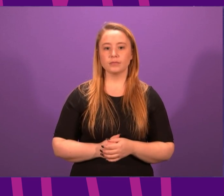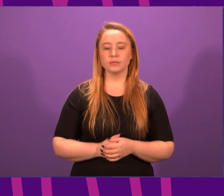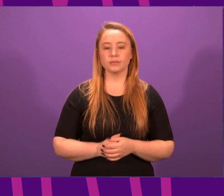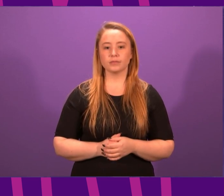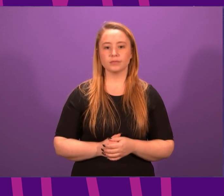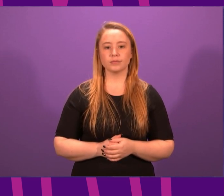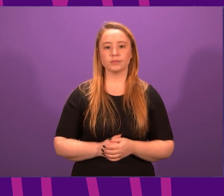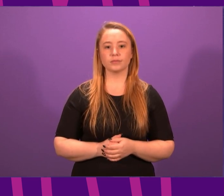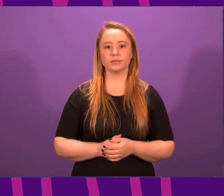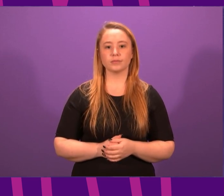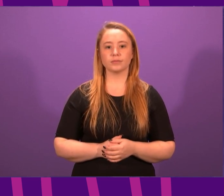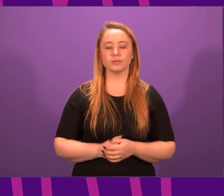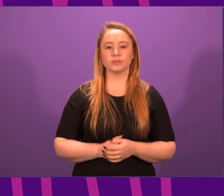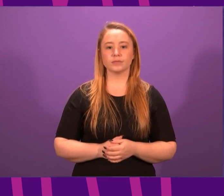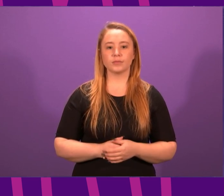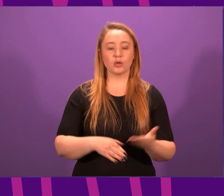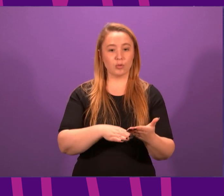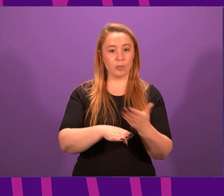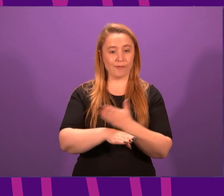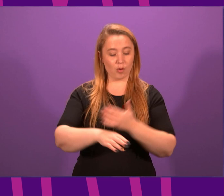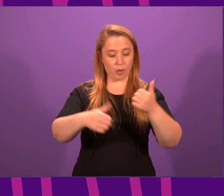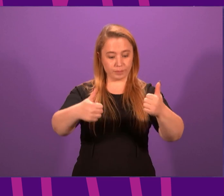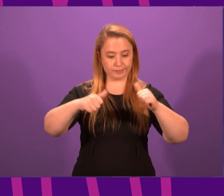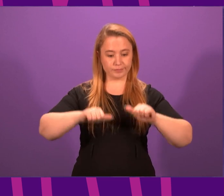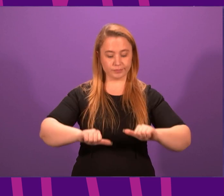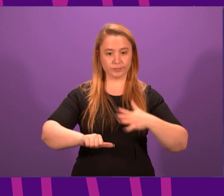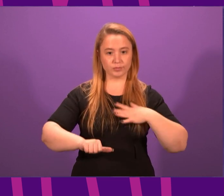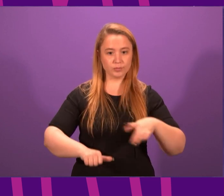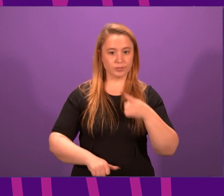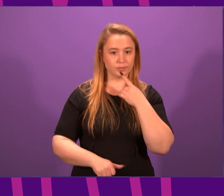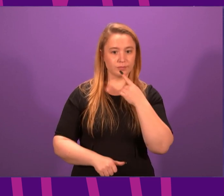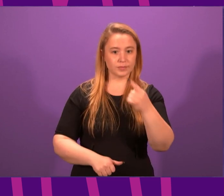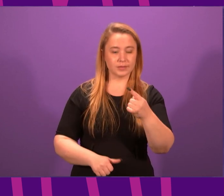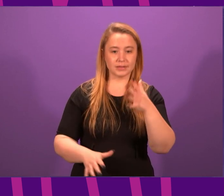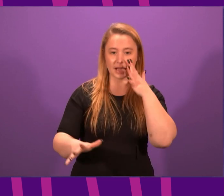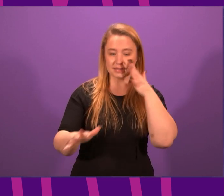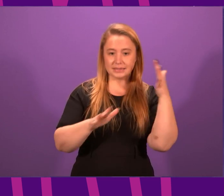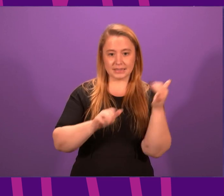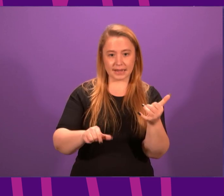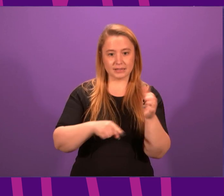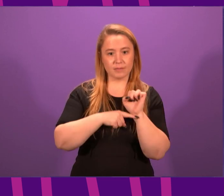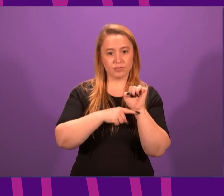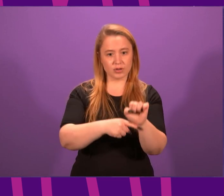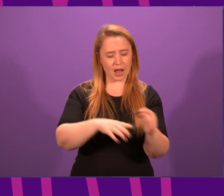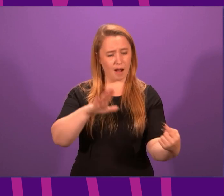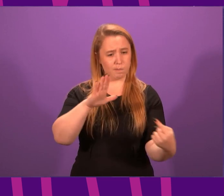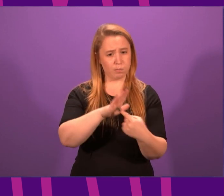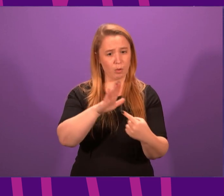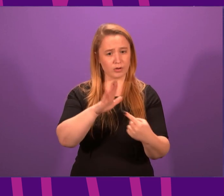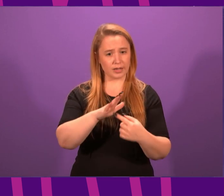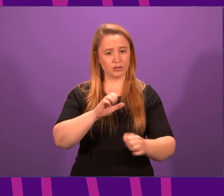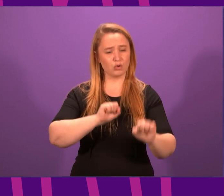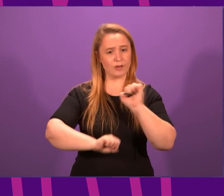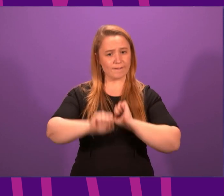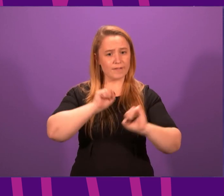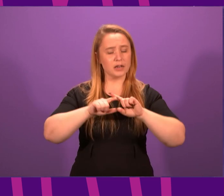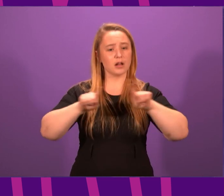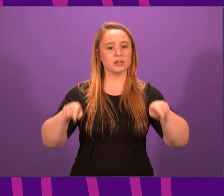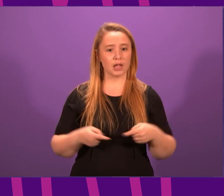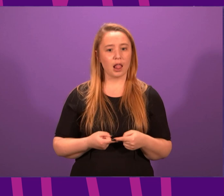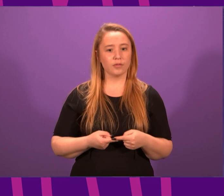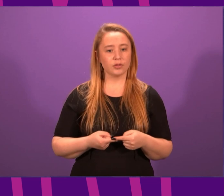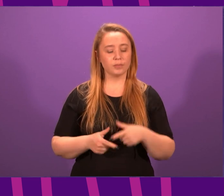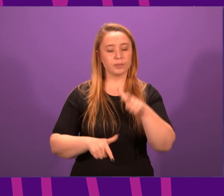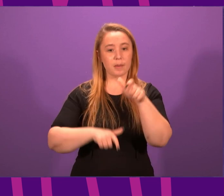to say, before I move on, that test and protect is a vital part of our defence, and that those involved in